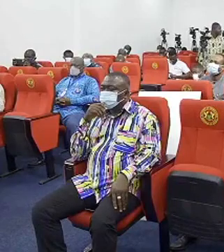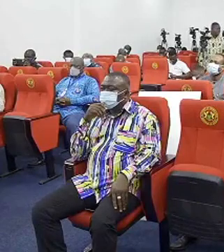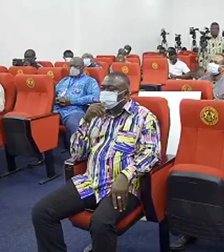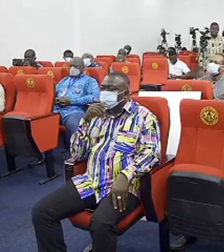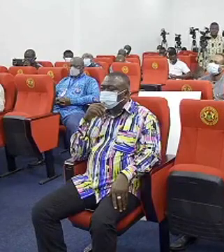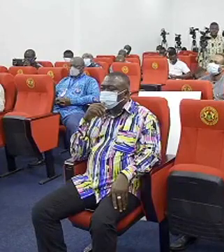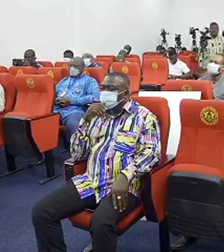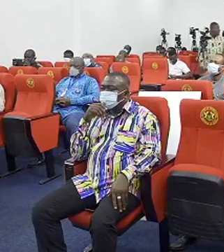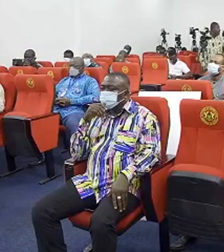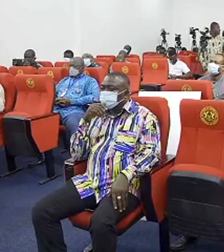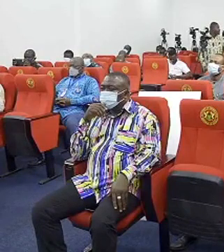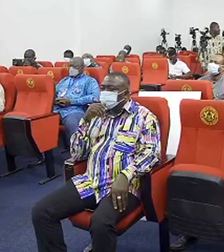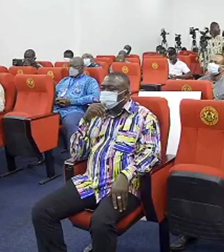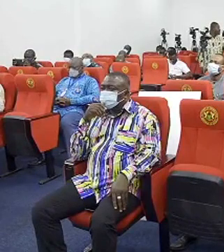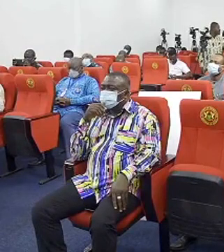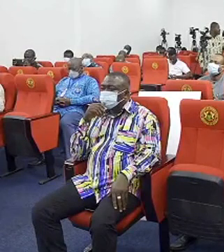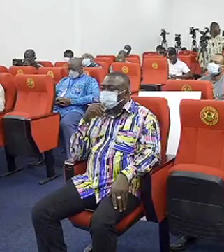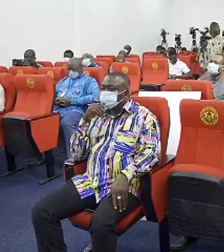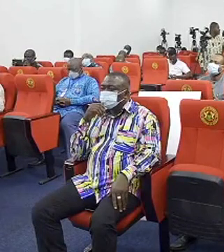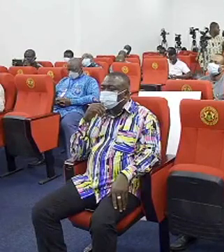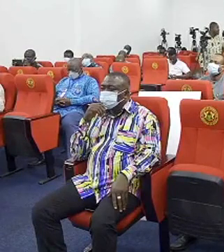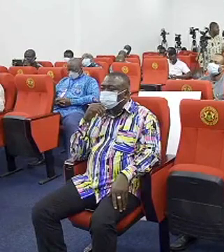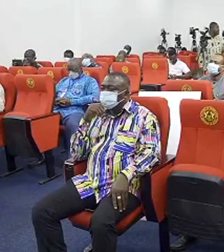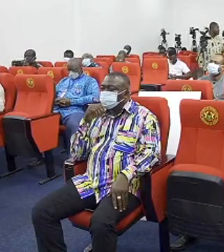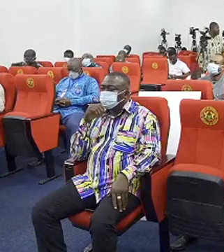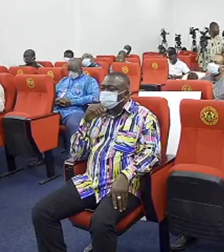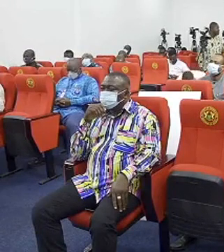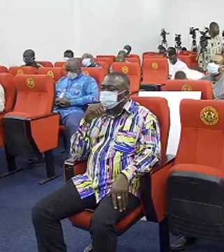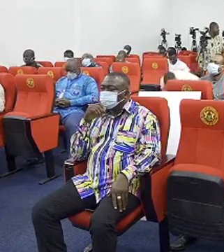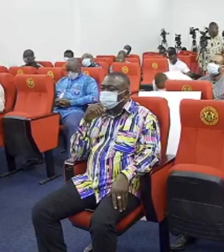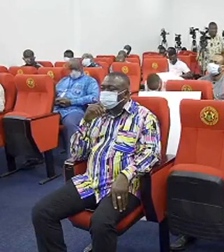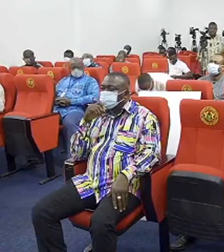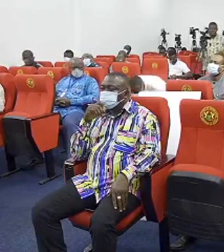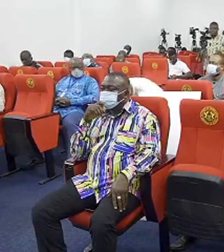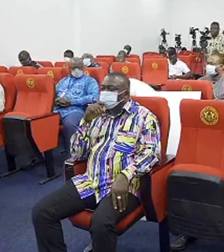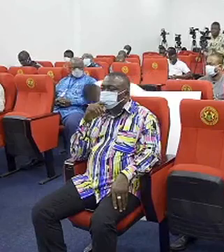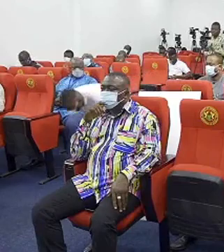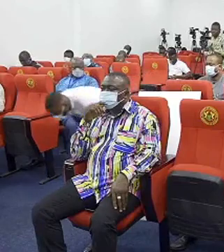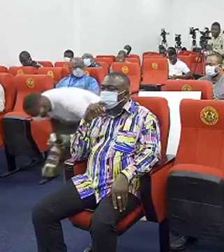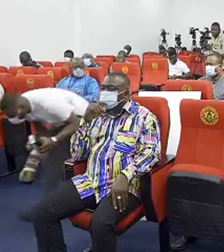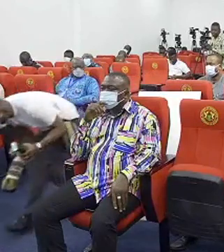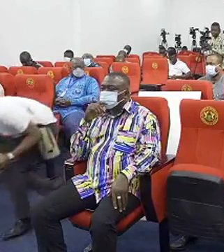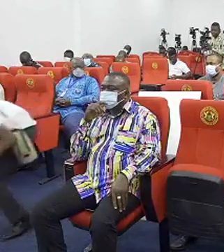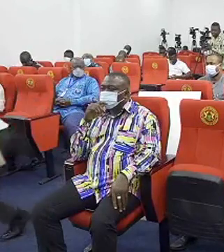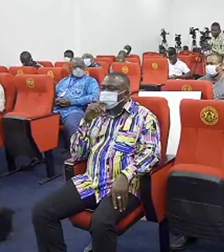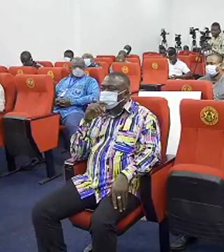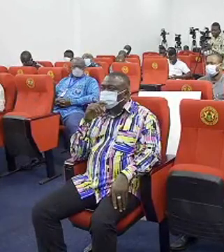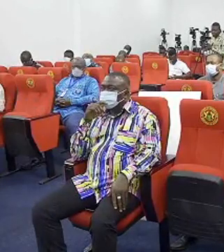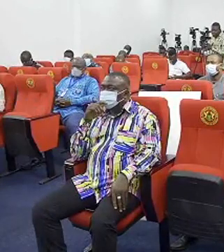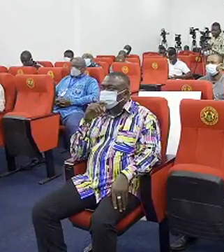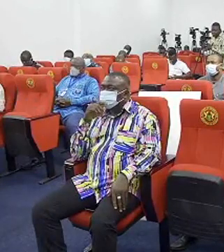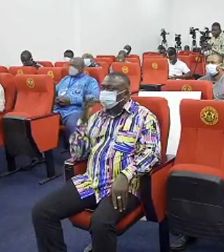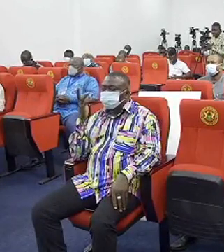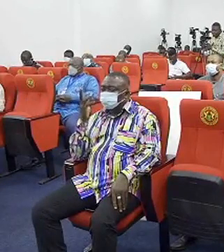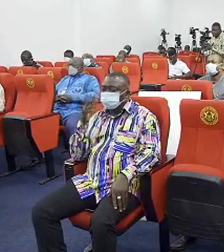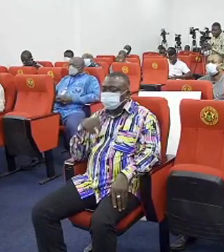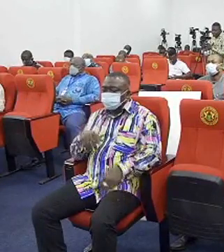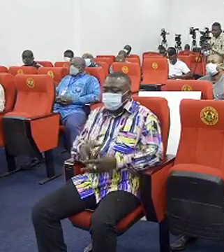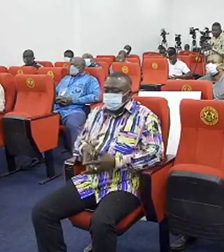responses that will be given to those expert opinions. As I'm sure you are aware, when it comes to opinions, it's